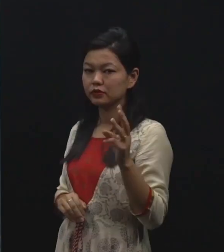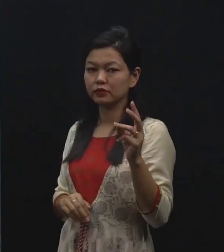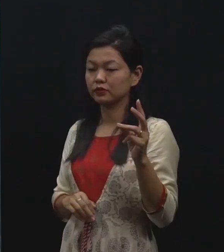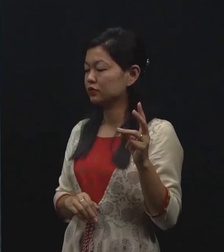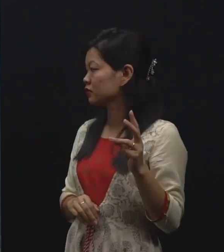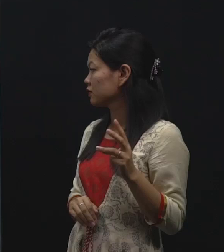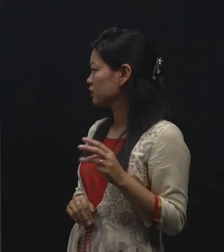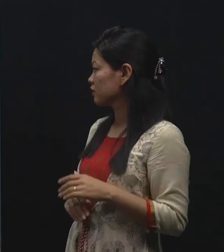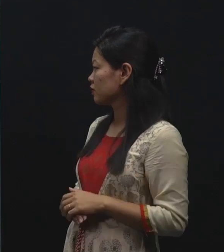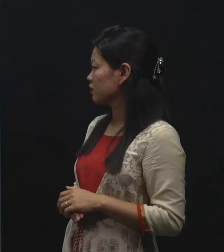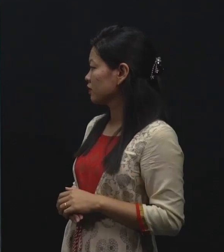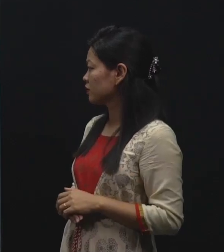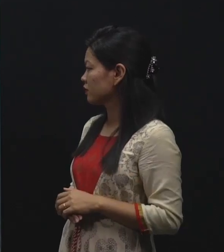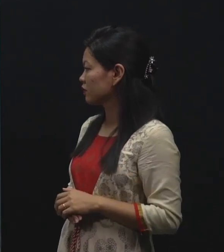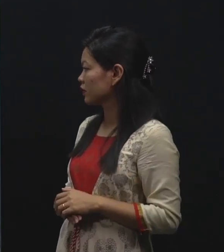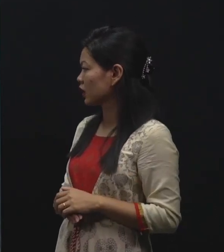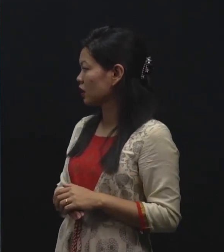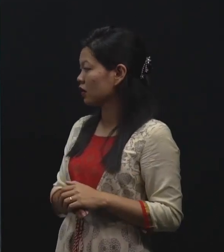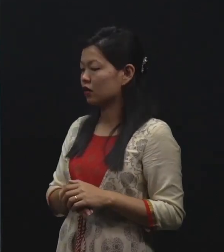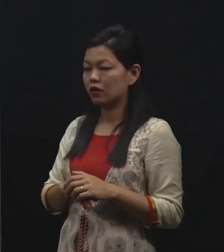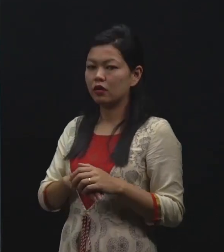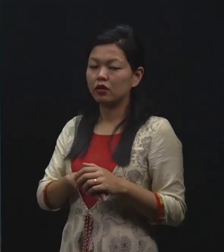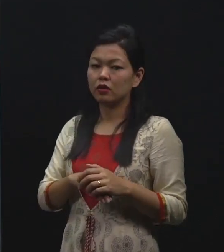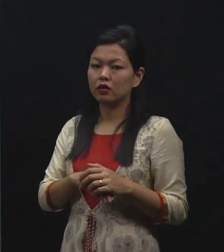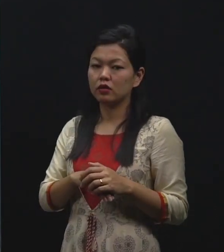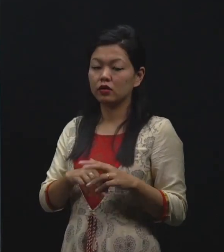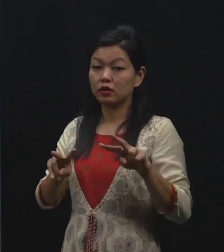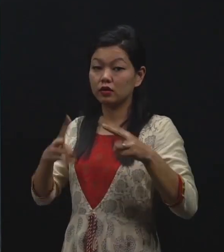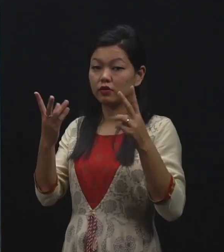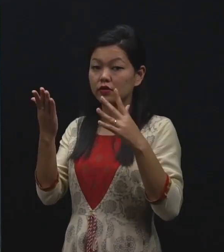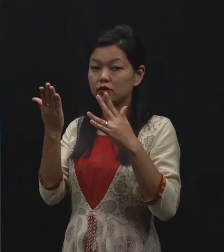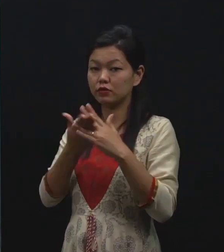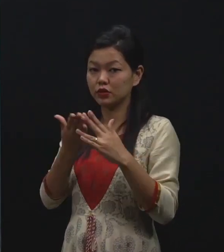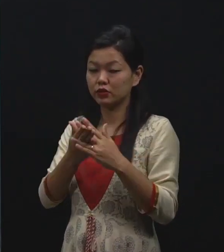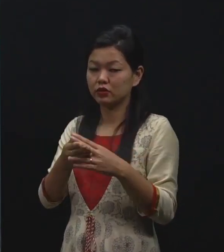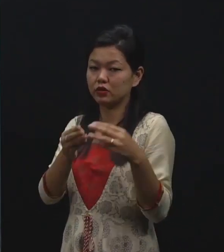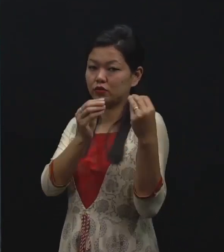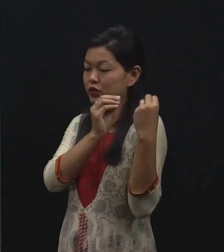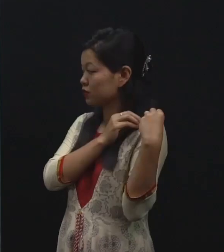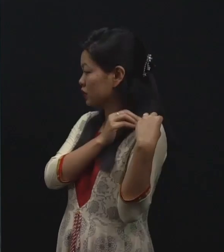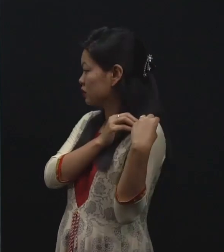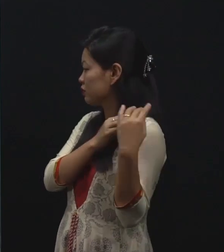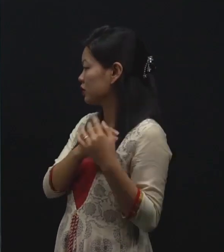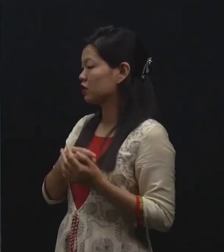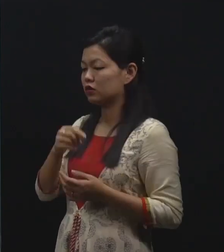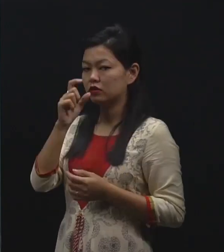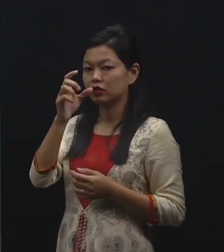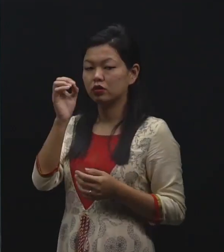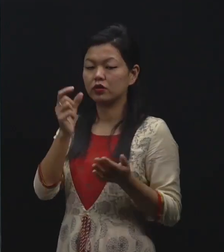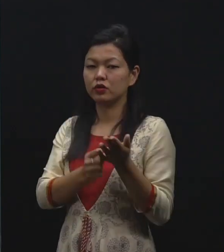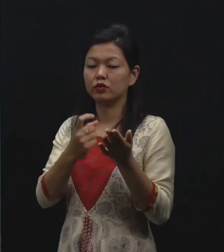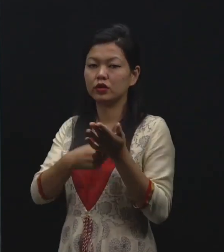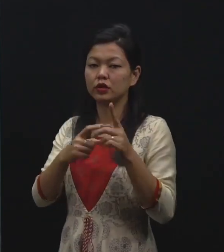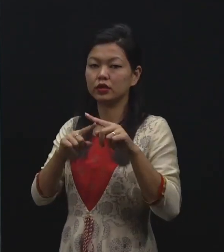one is the role of the courts, the role of the public prosecutors, and the role of the police,